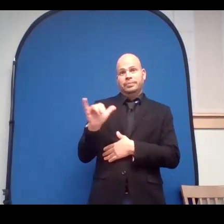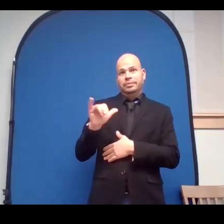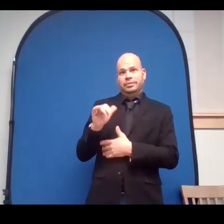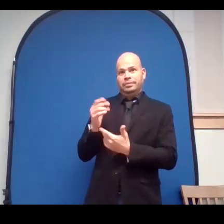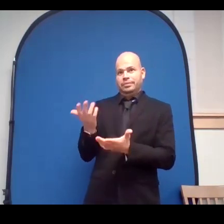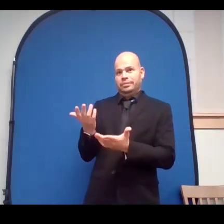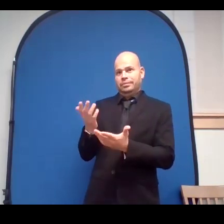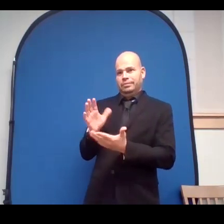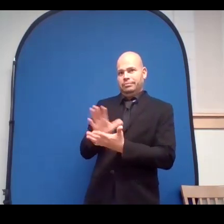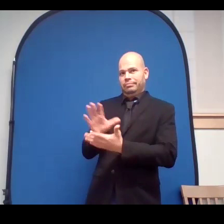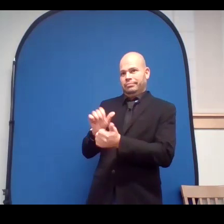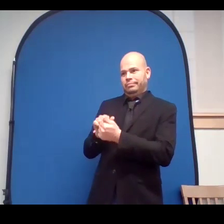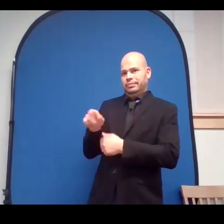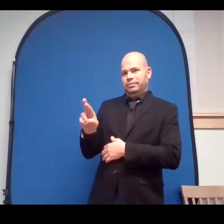not.